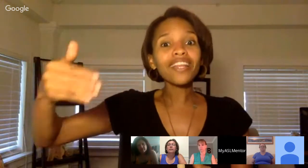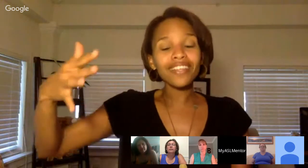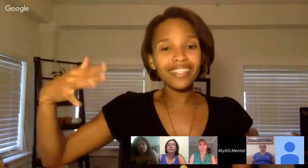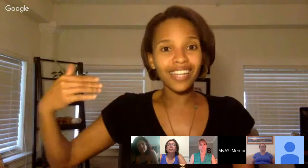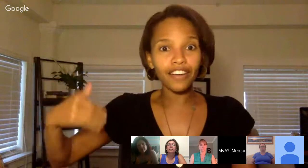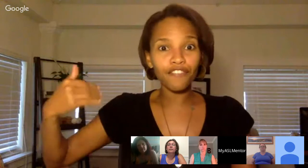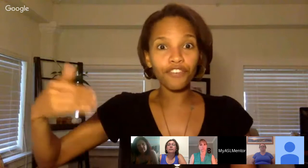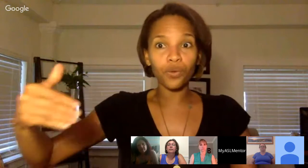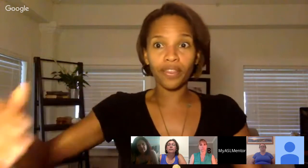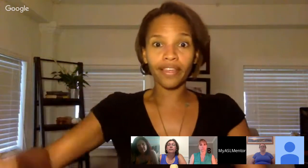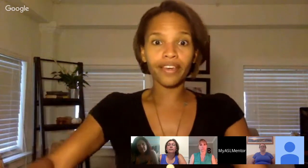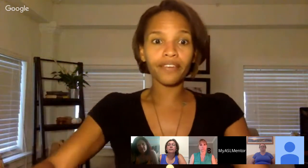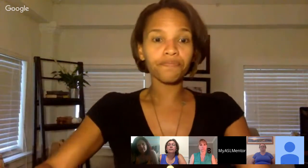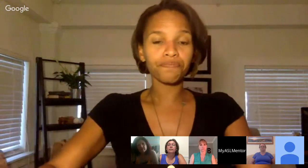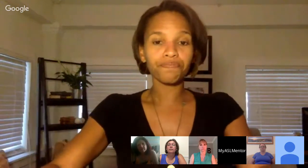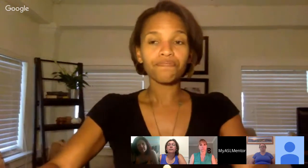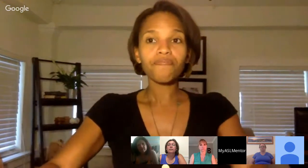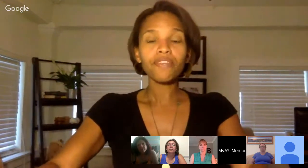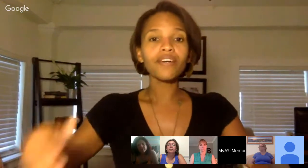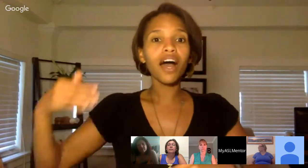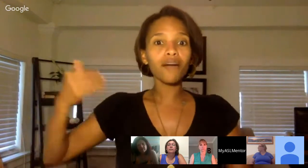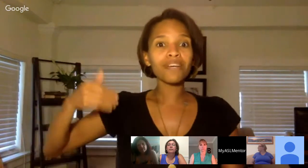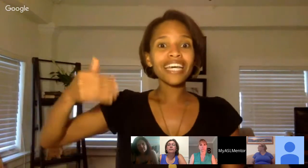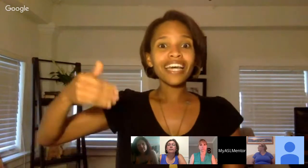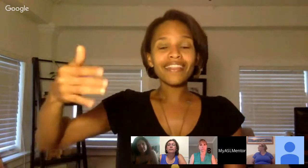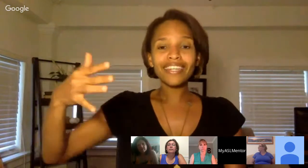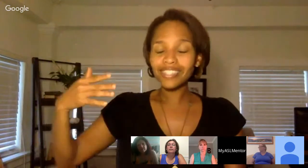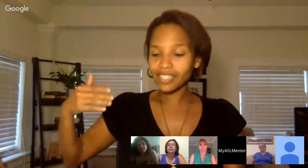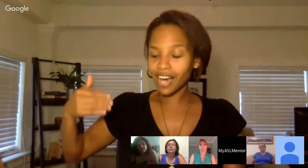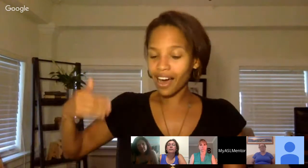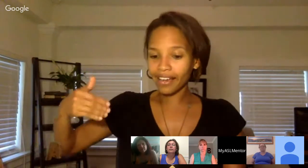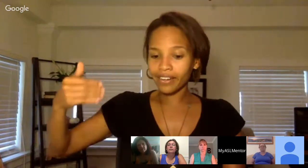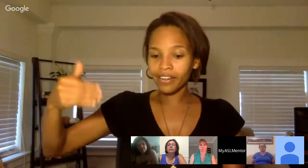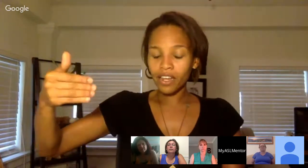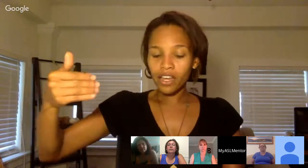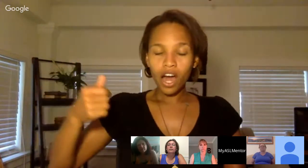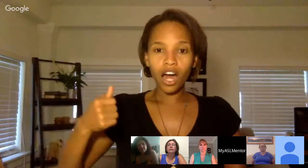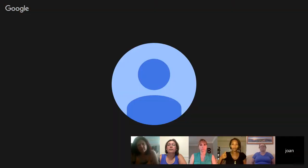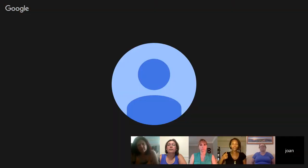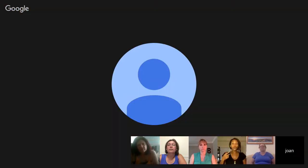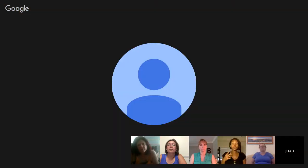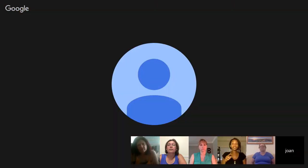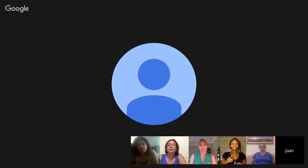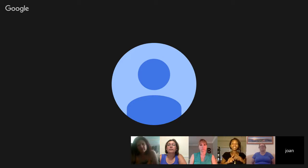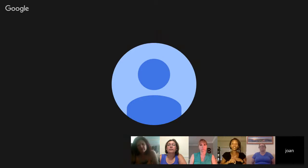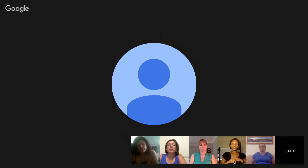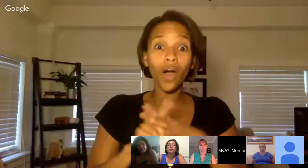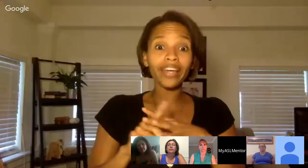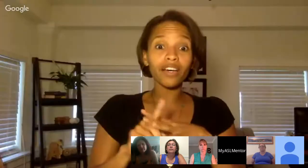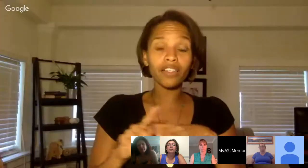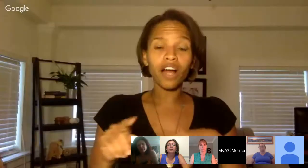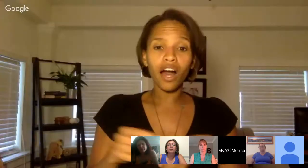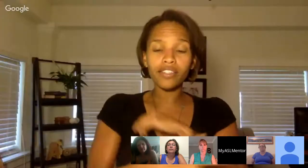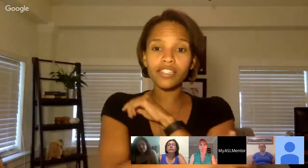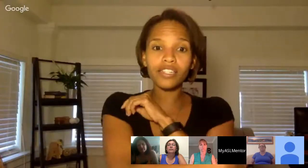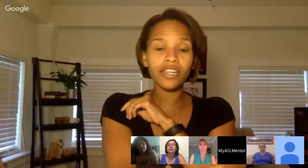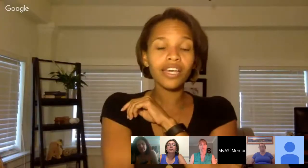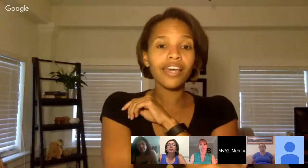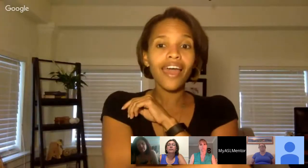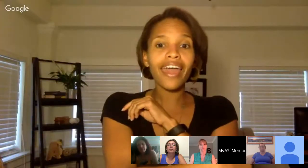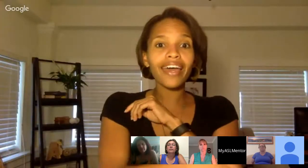Regarding this sign frequently, this sign you will see quite a